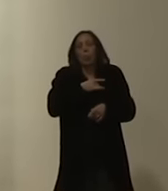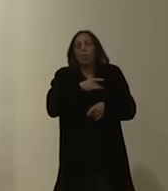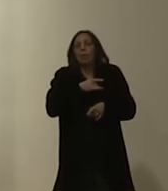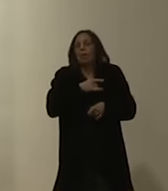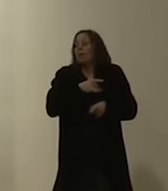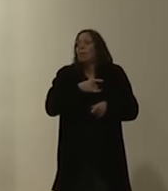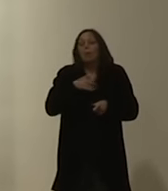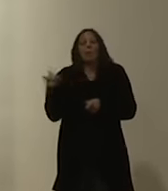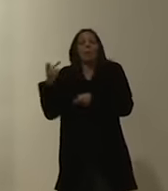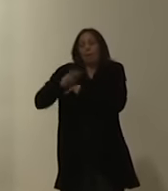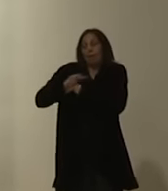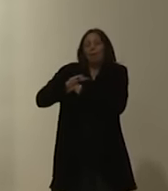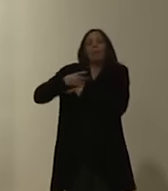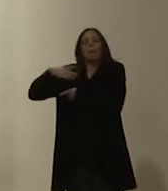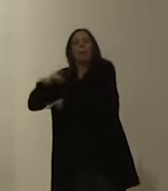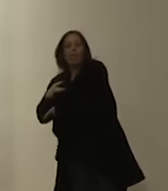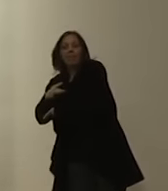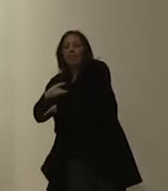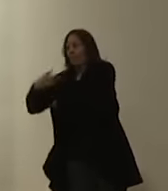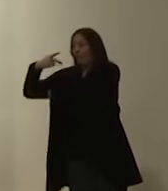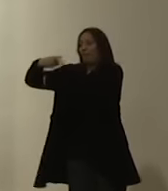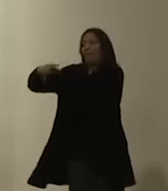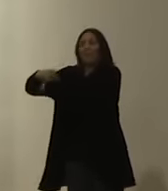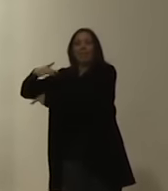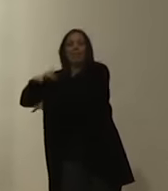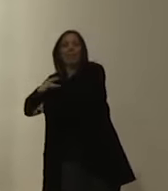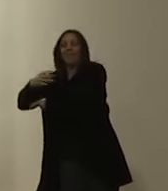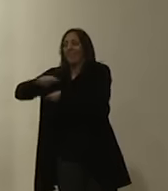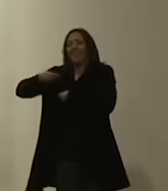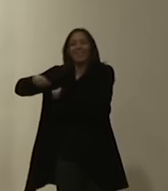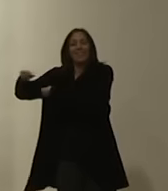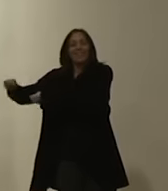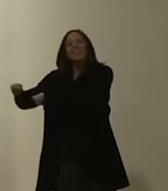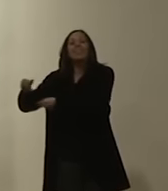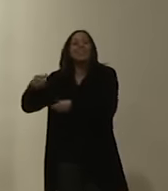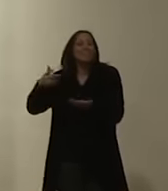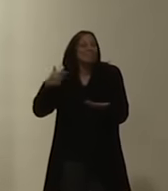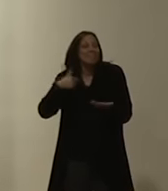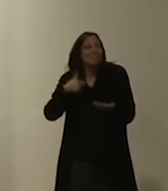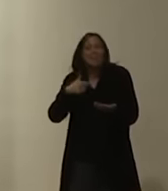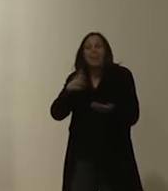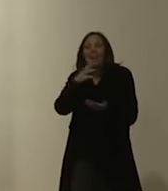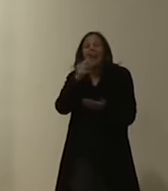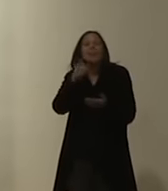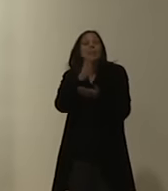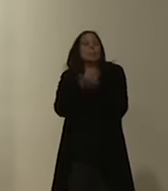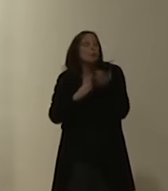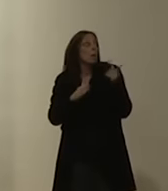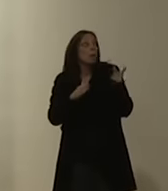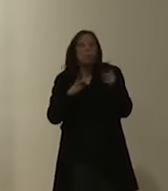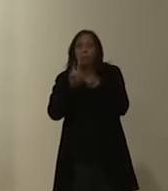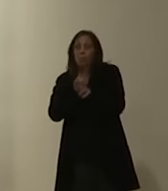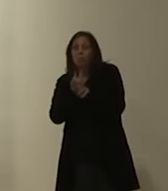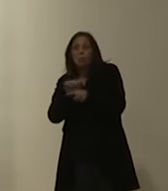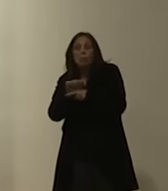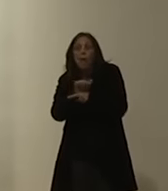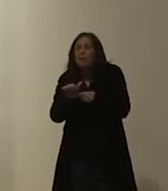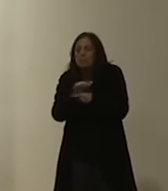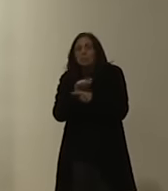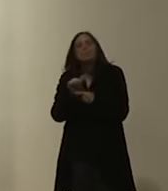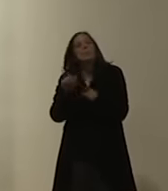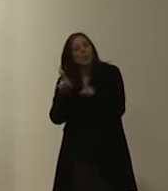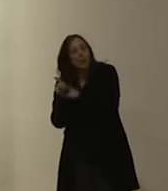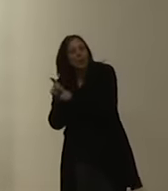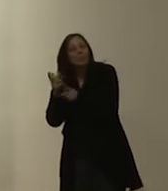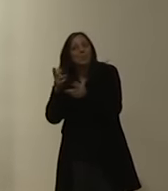exotic funerary practices, we call those funerals in the United States. But anthropologists. Now, fortunately, I am a